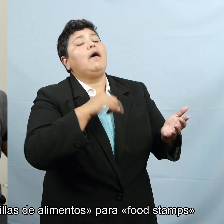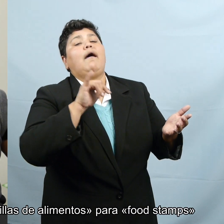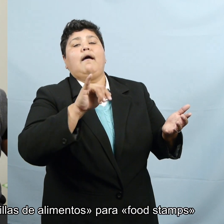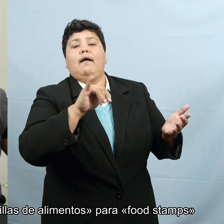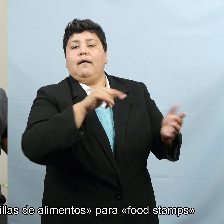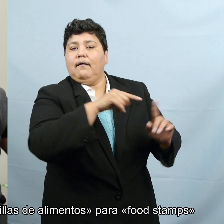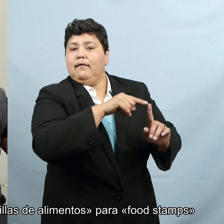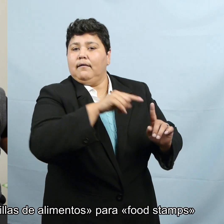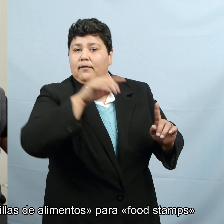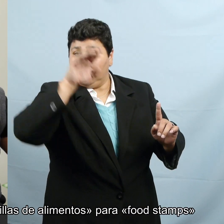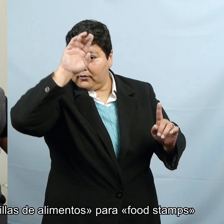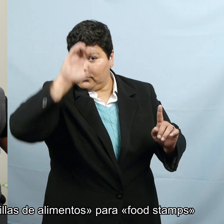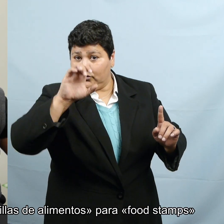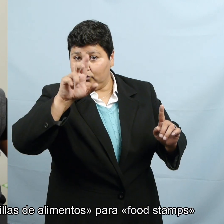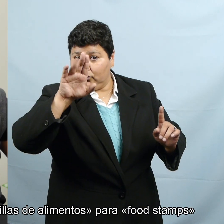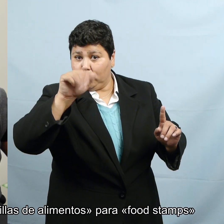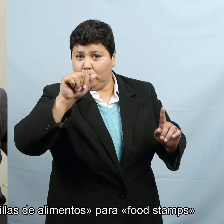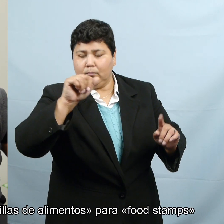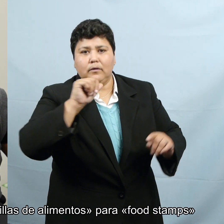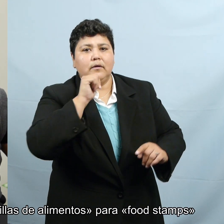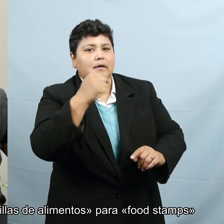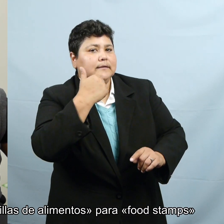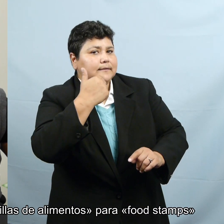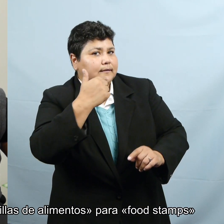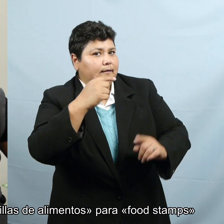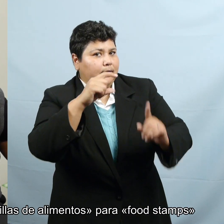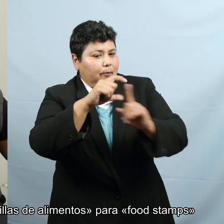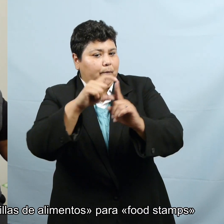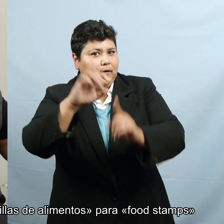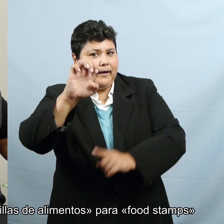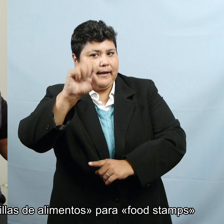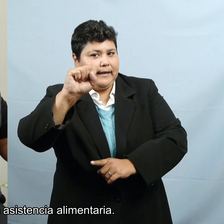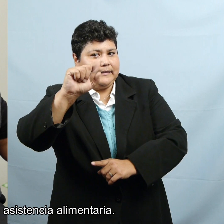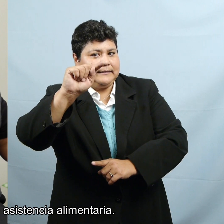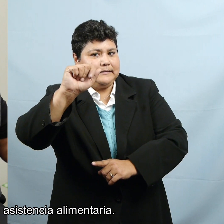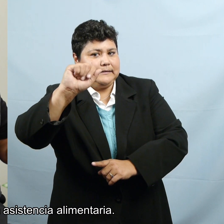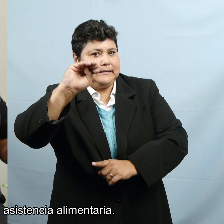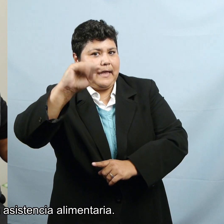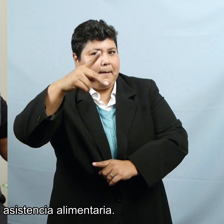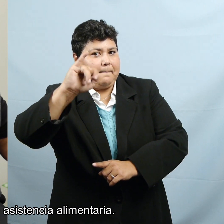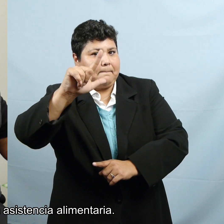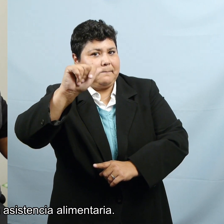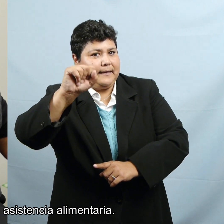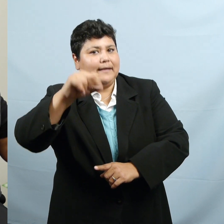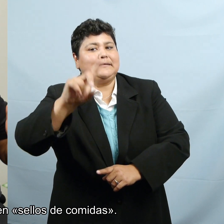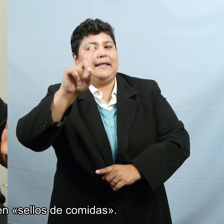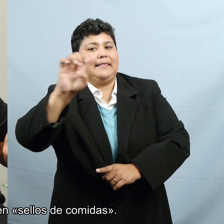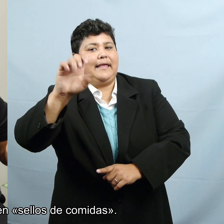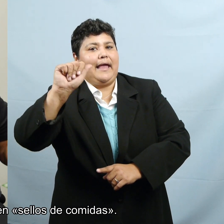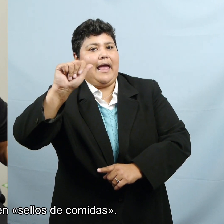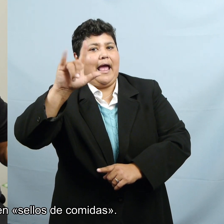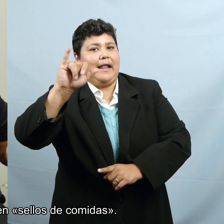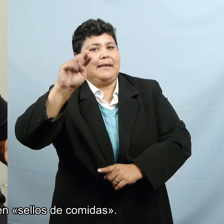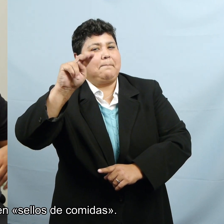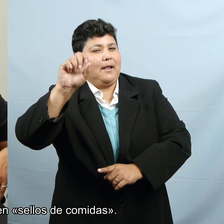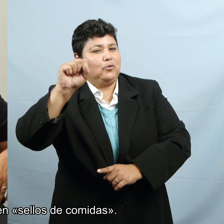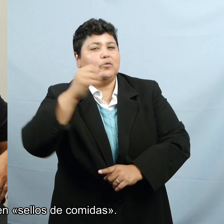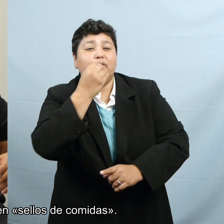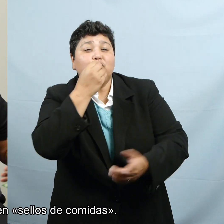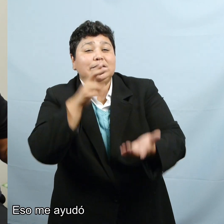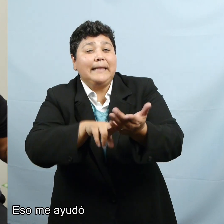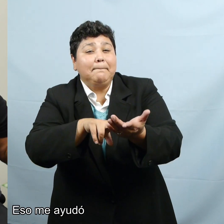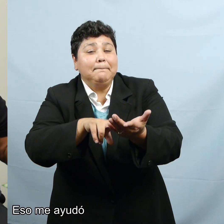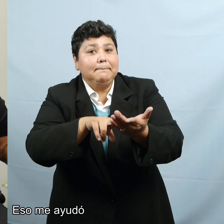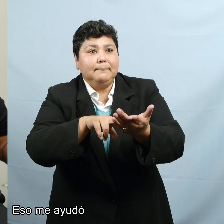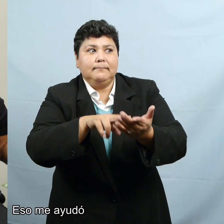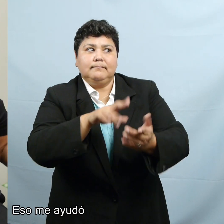they don't say estampillas de alimentos for food stamps or food stamps assistance, deseos de